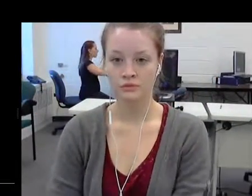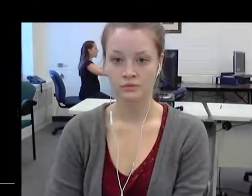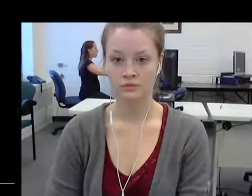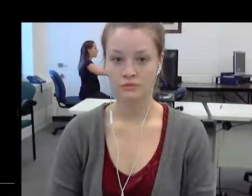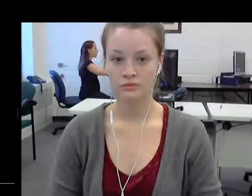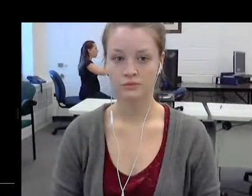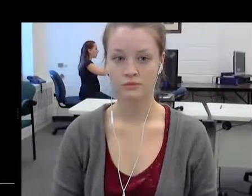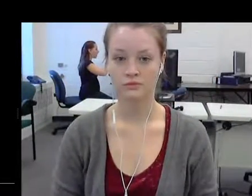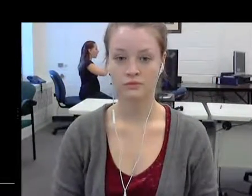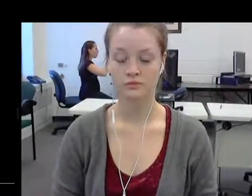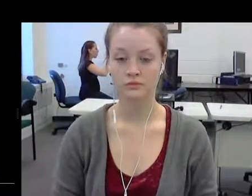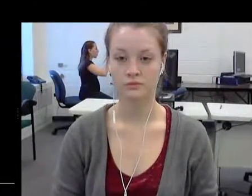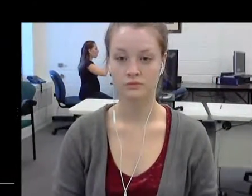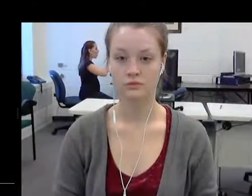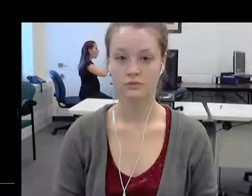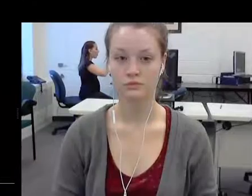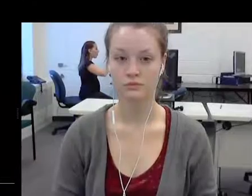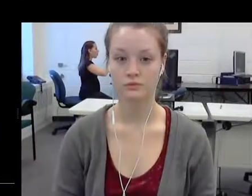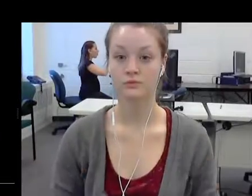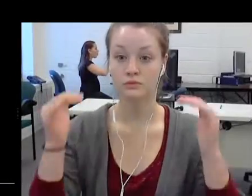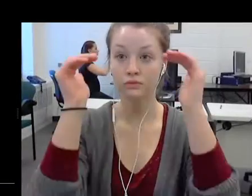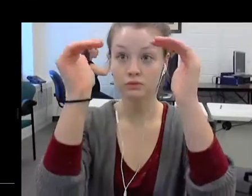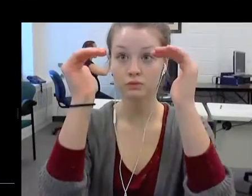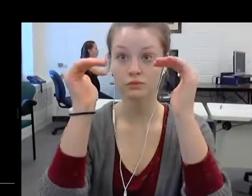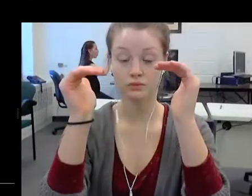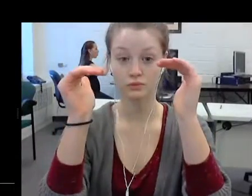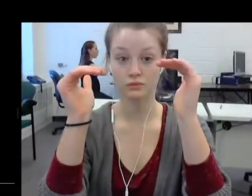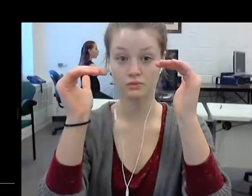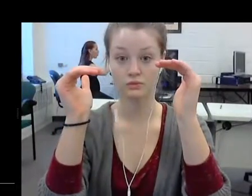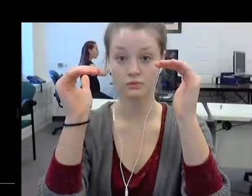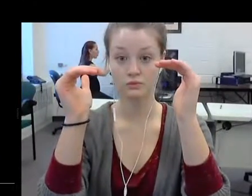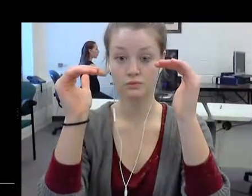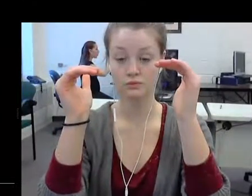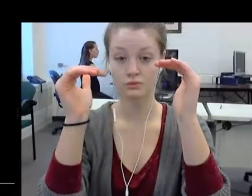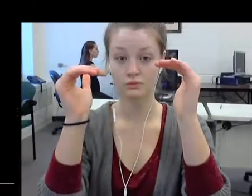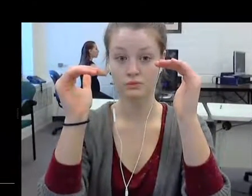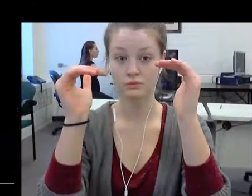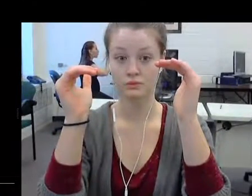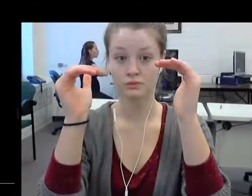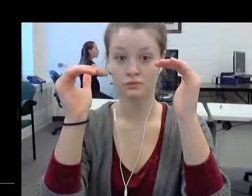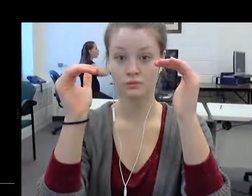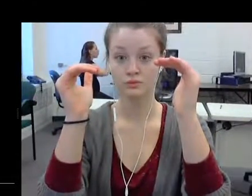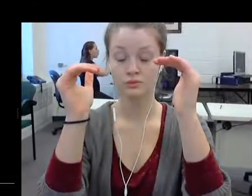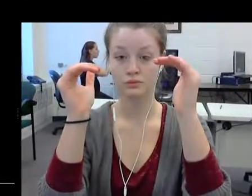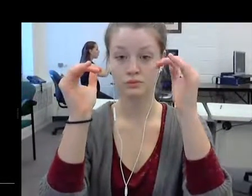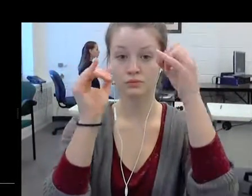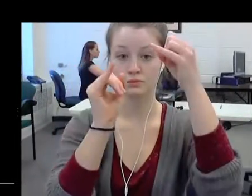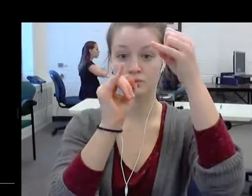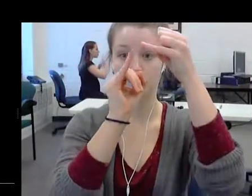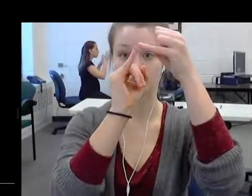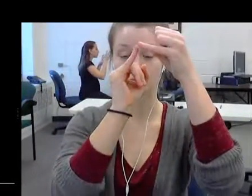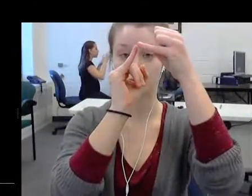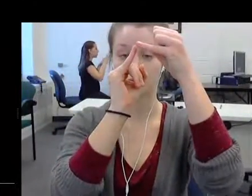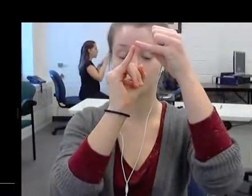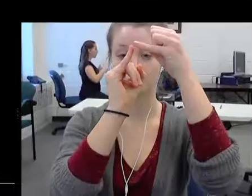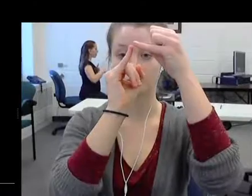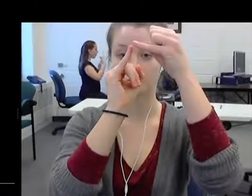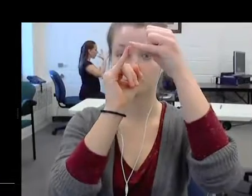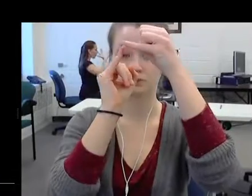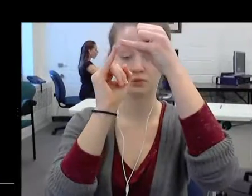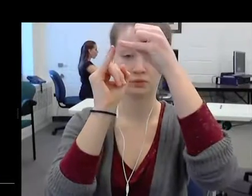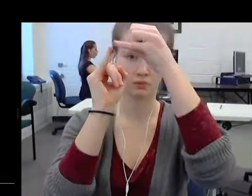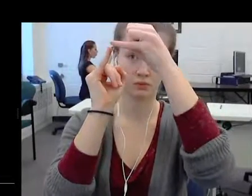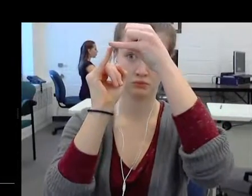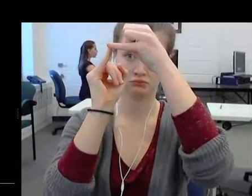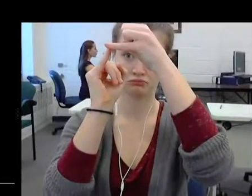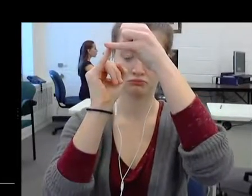And the next thing we'll do, we'll make a vertical line about 1.5 inches to the right of the red line. So we'll